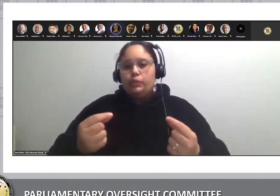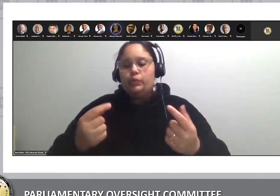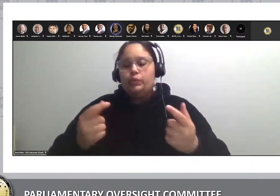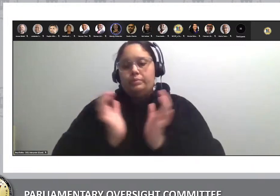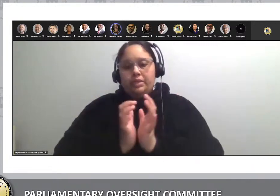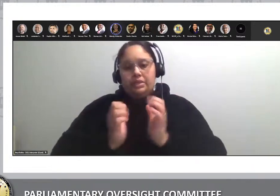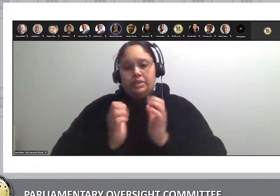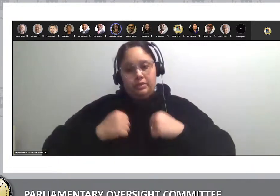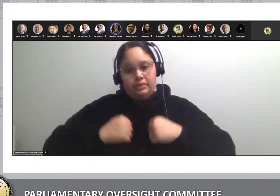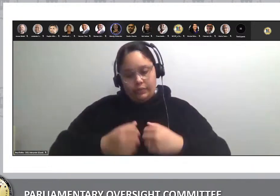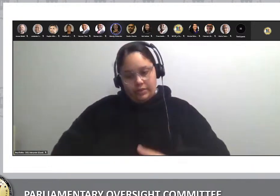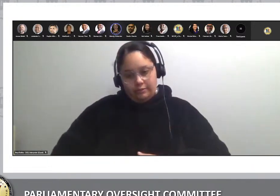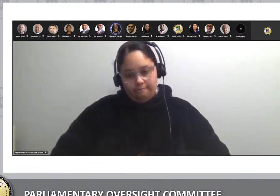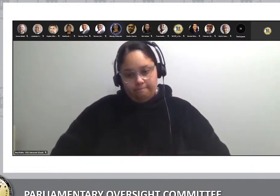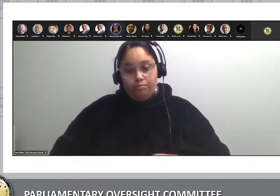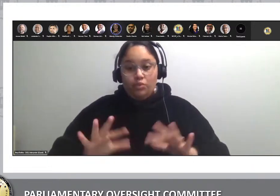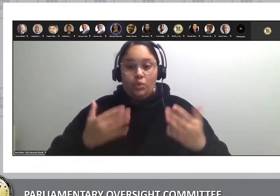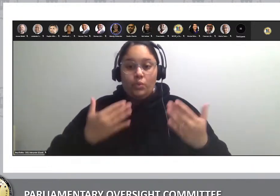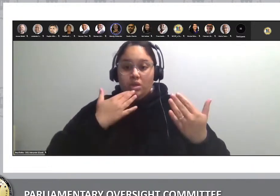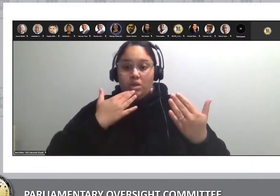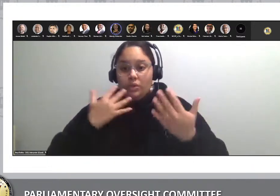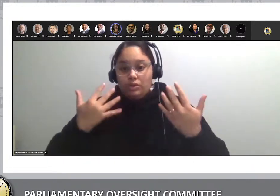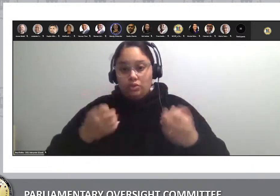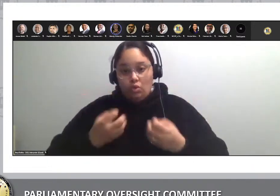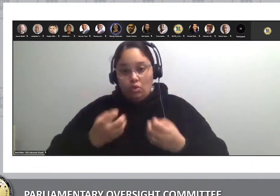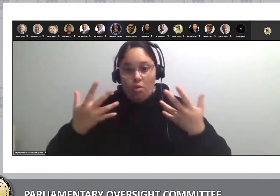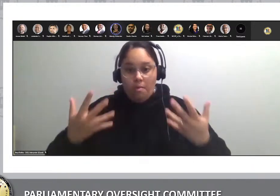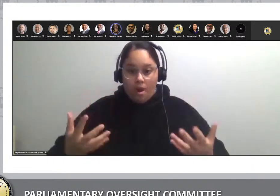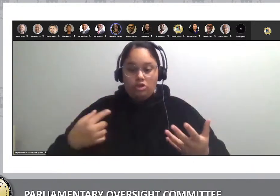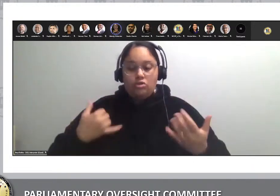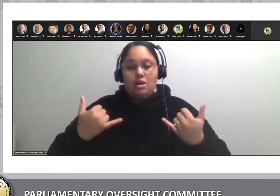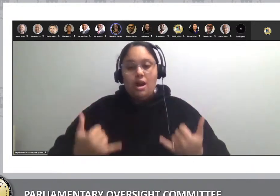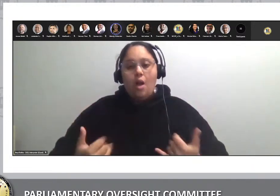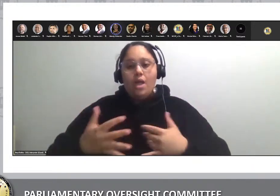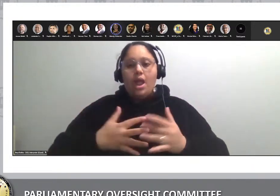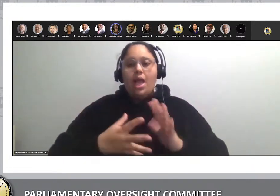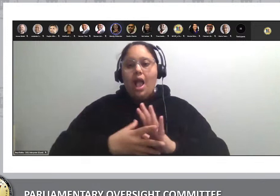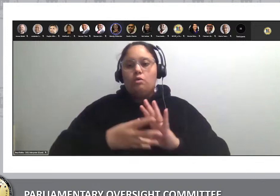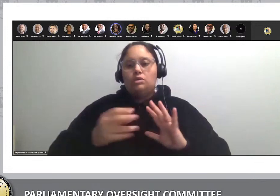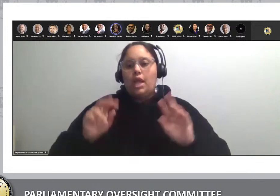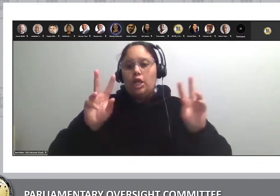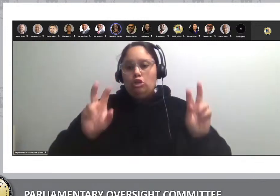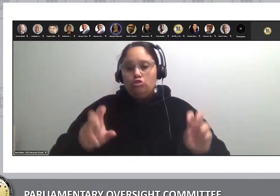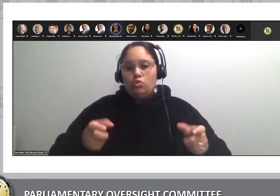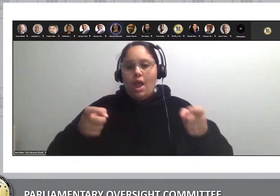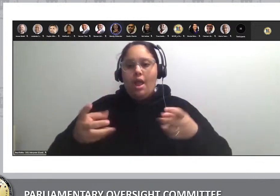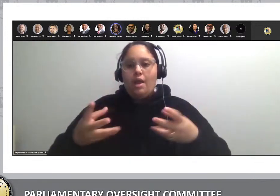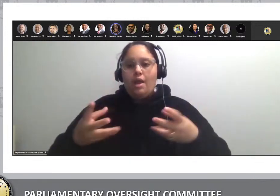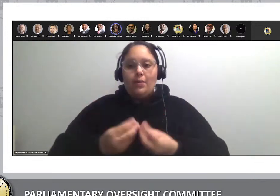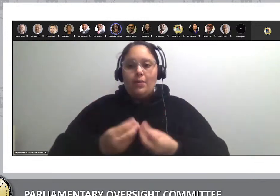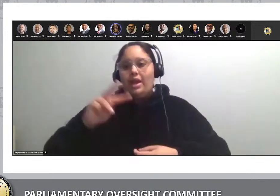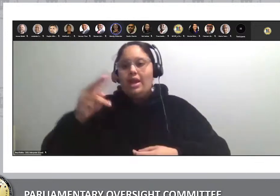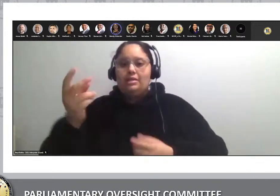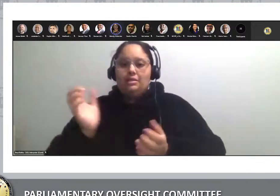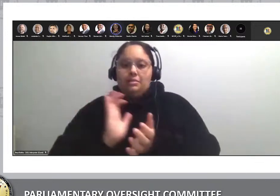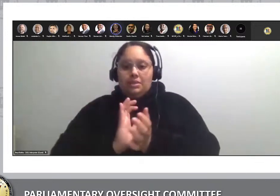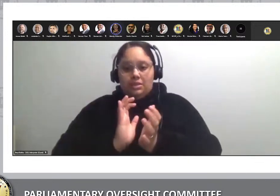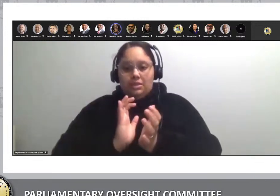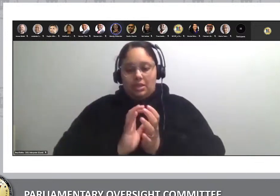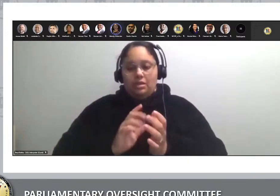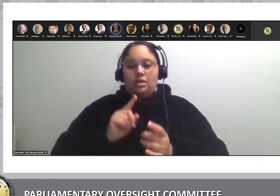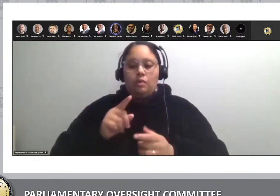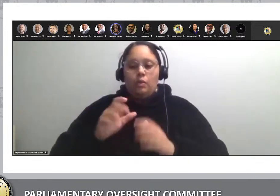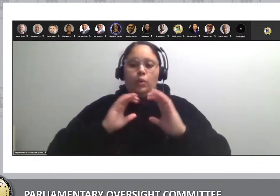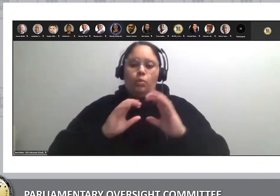our work. So thank you so much, and we will then, the outstanding issues will be dealt with at our next meeting, which will